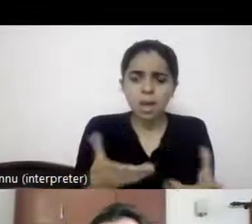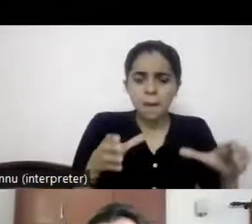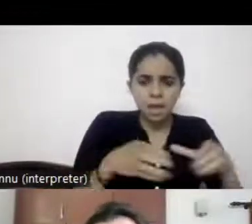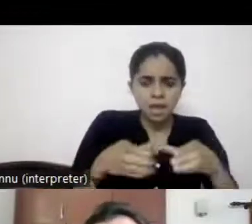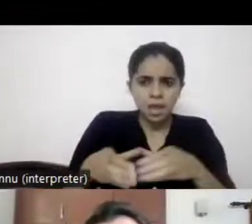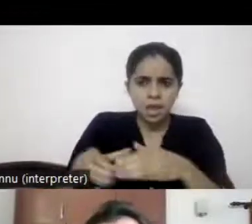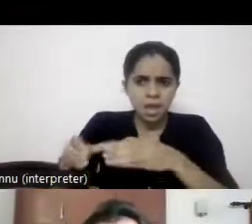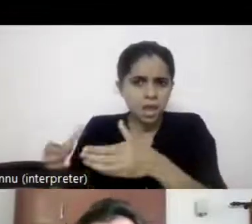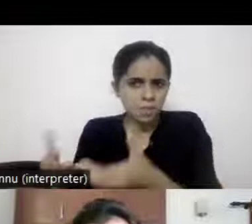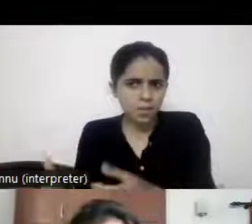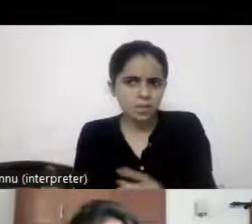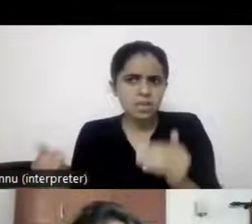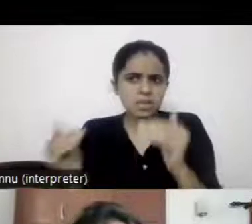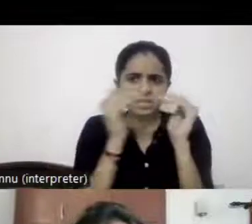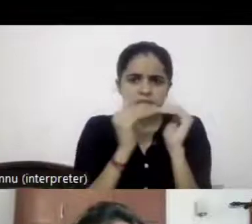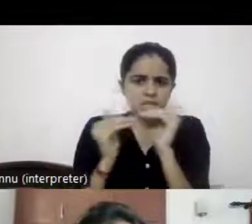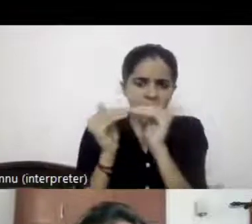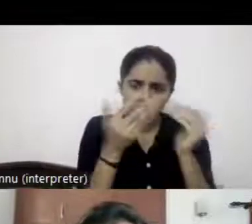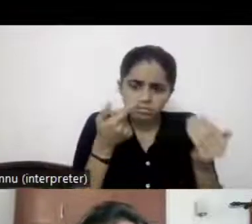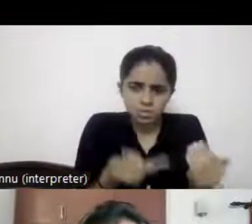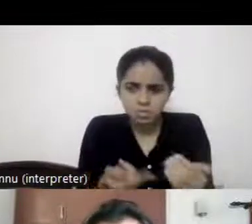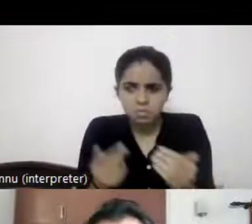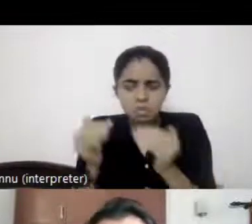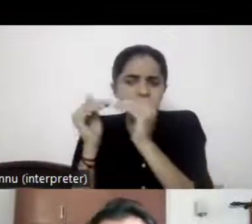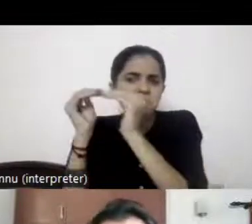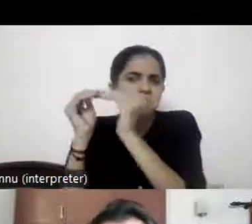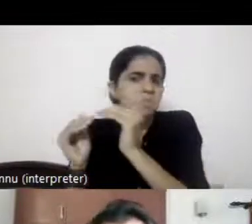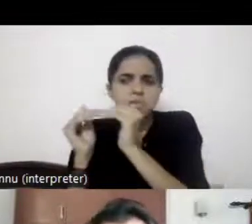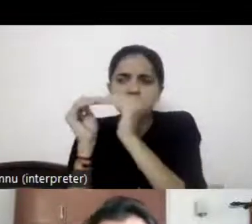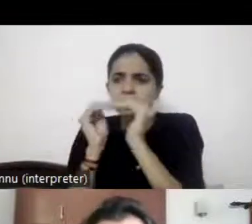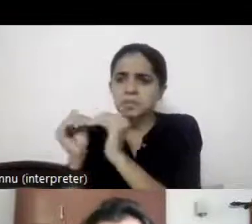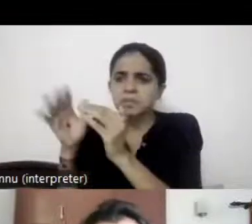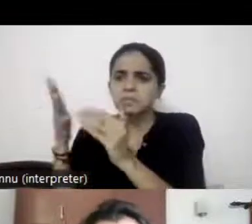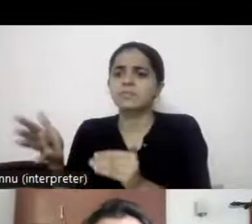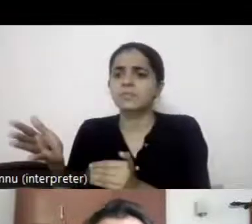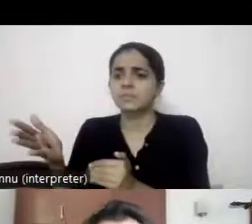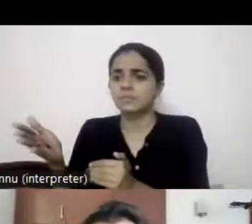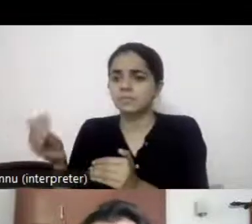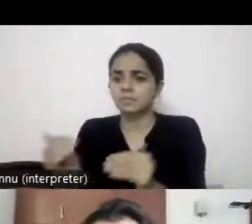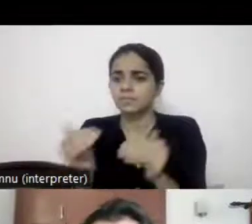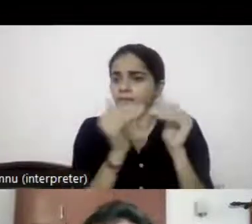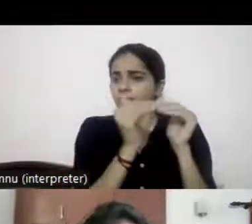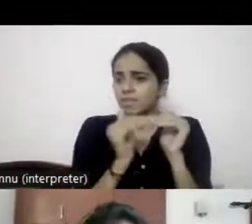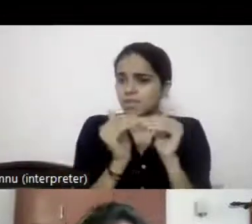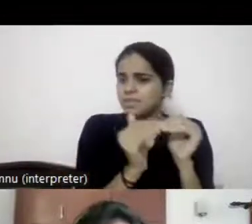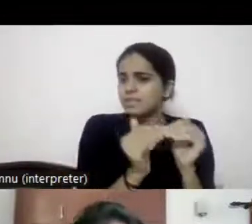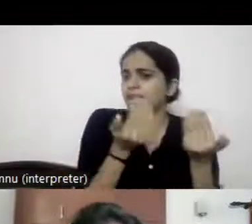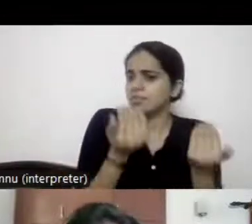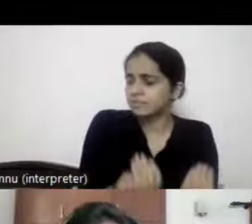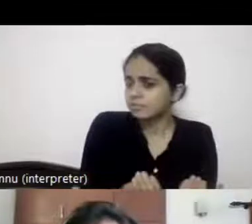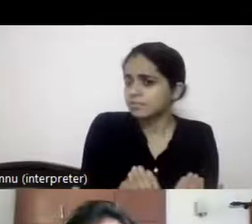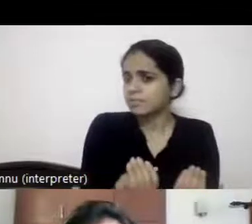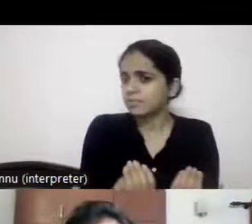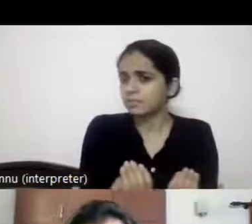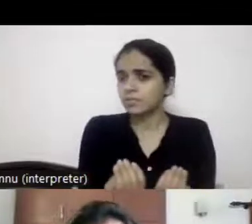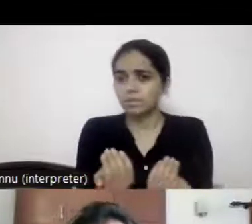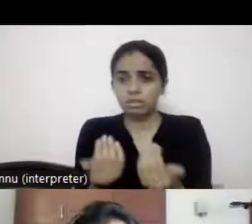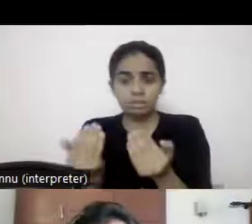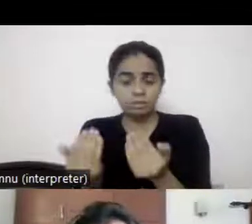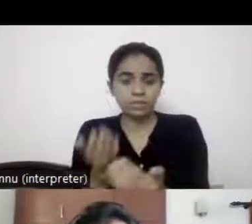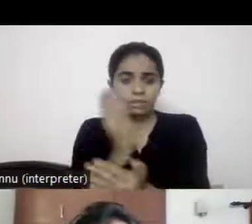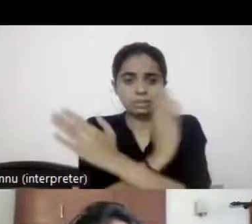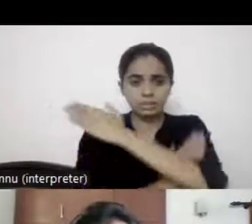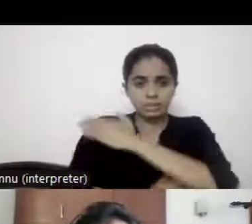into standard and non-standard. And these are the non-standard figures that we are going to study under